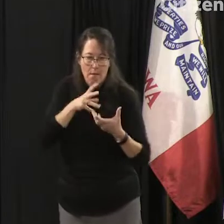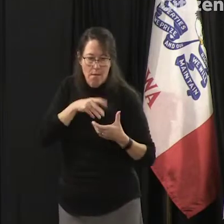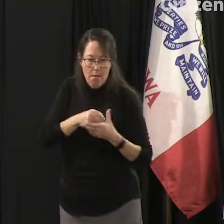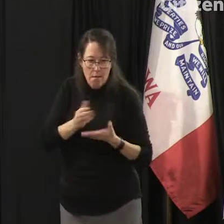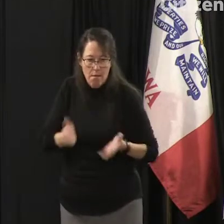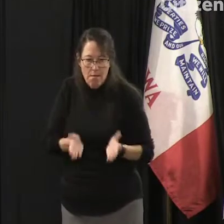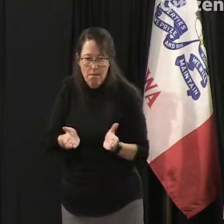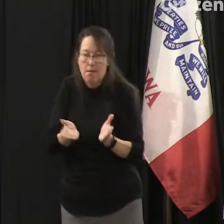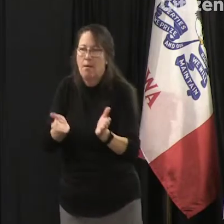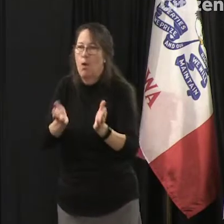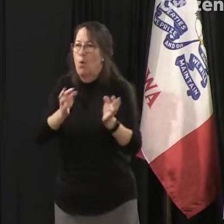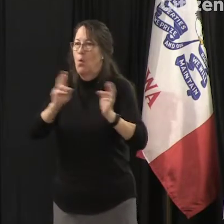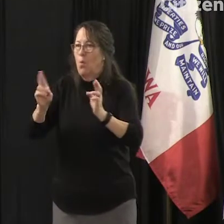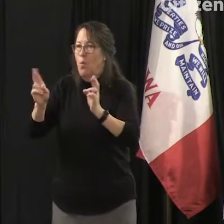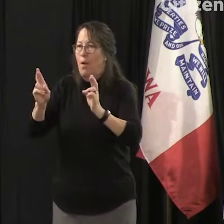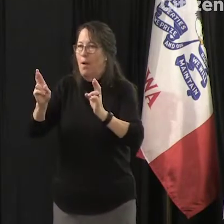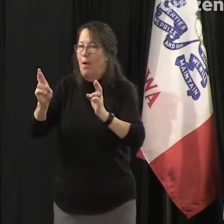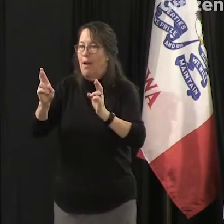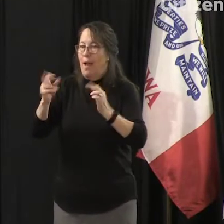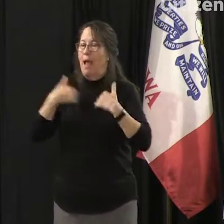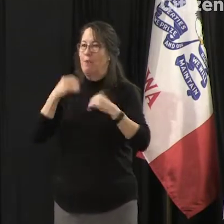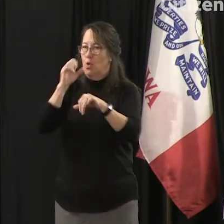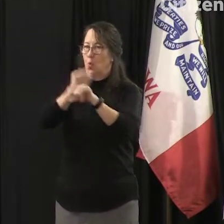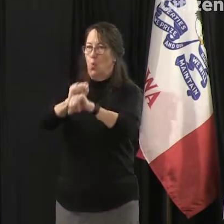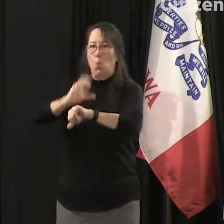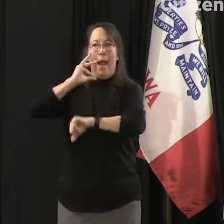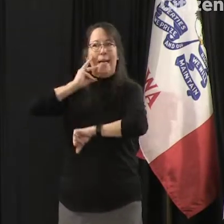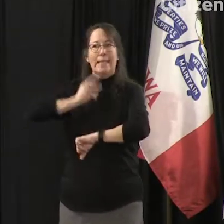so that they too have some work